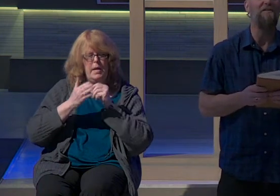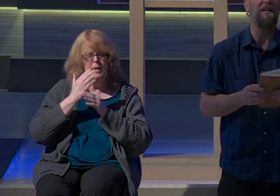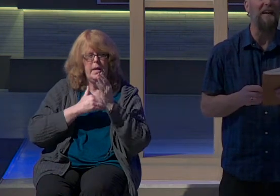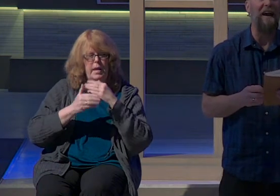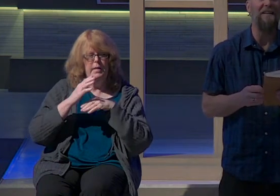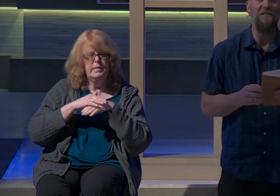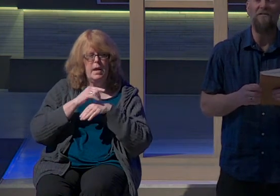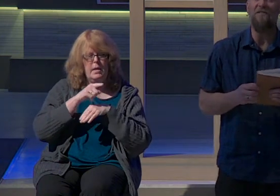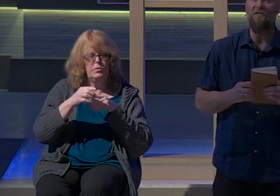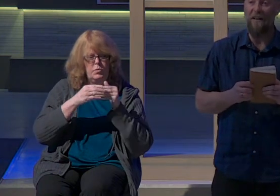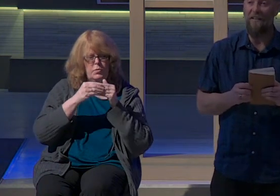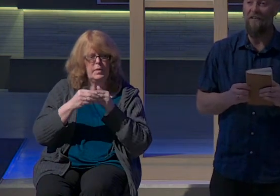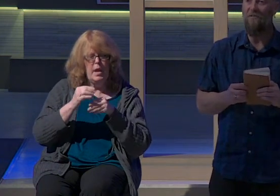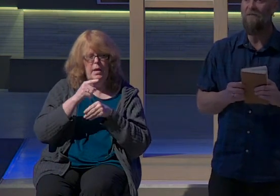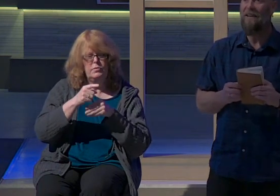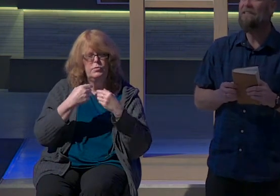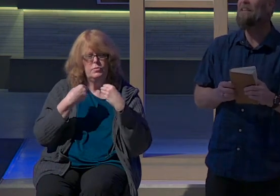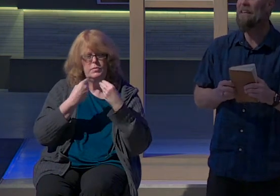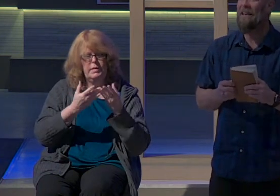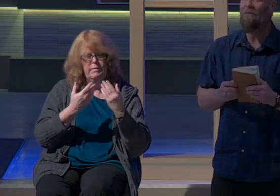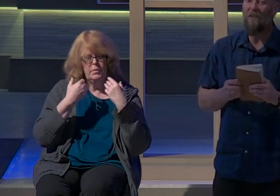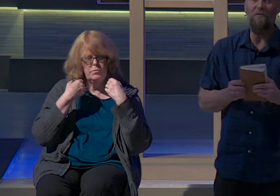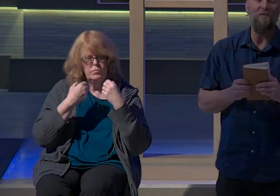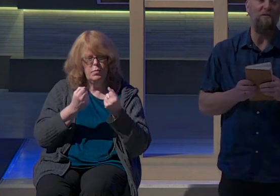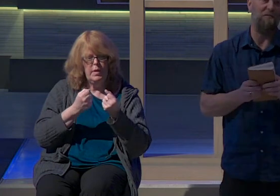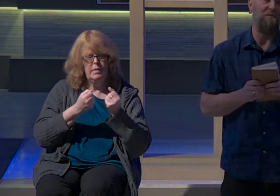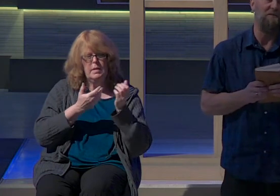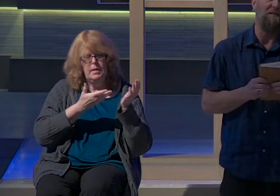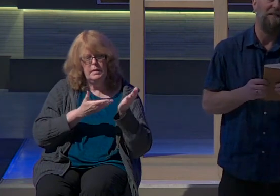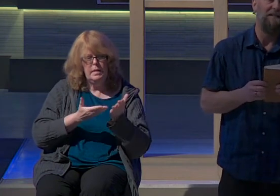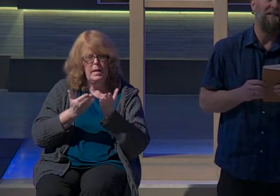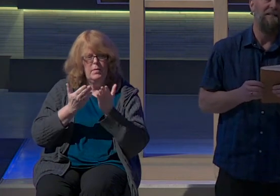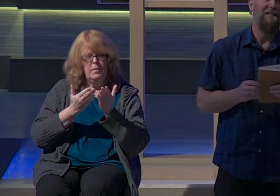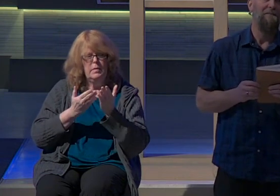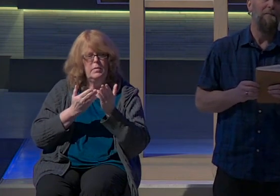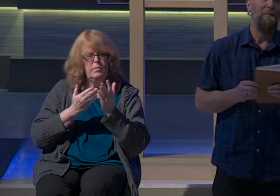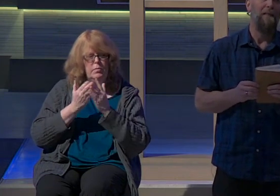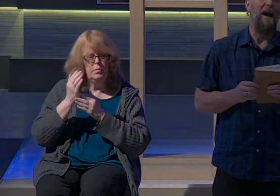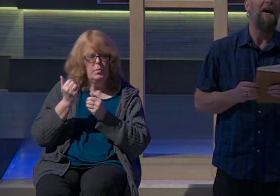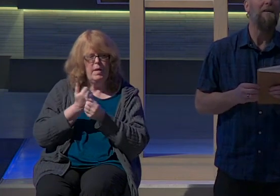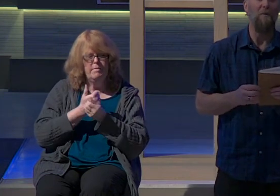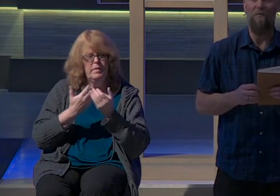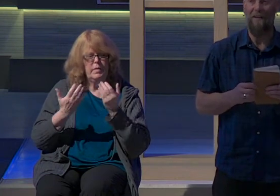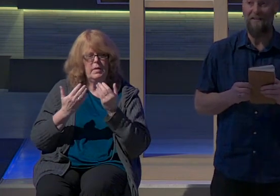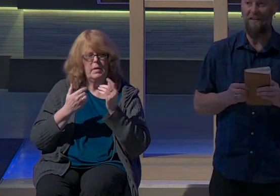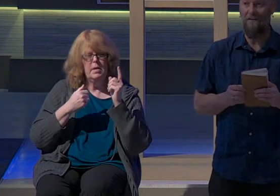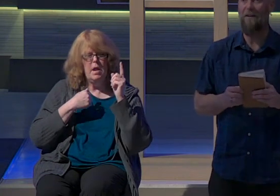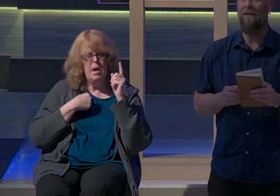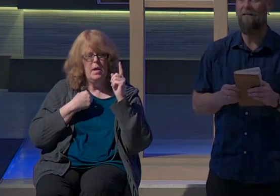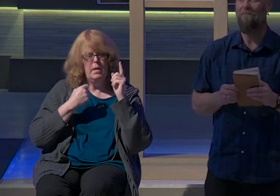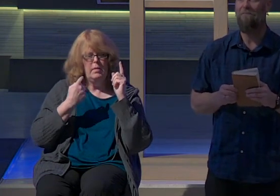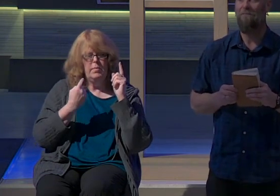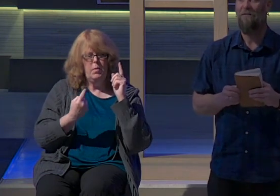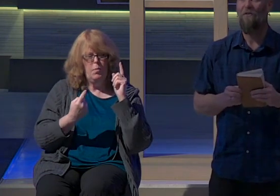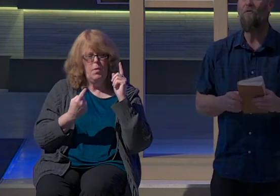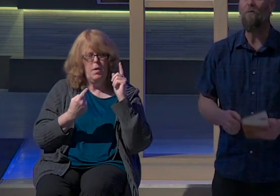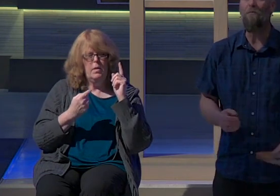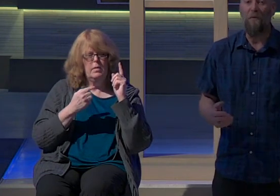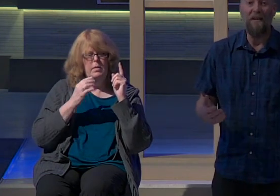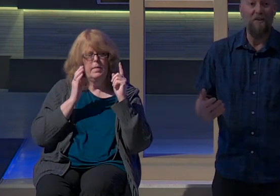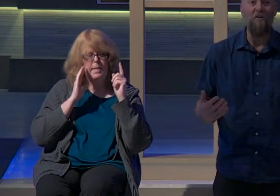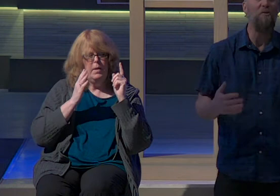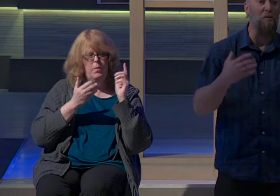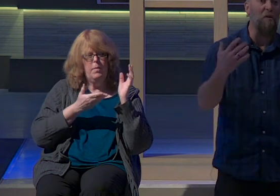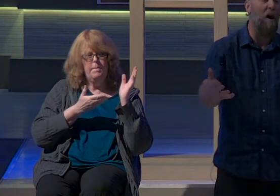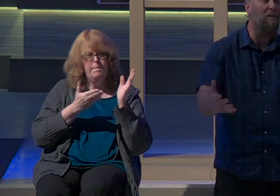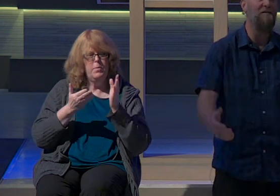upon you to guide you, to strengthen you, to carry you through. I am the one, Jeremiah, who will